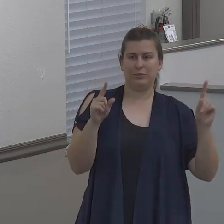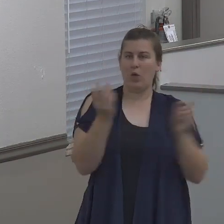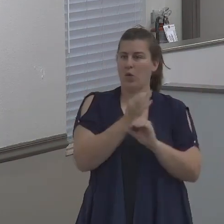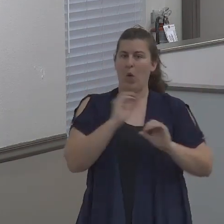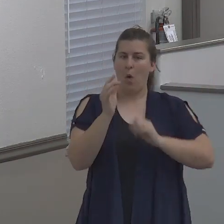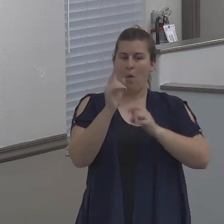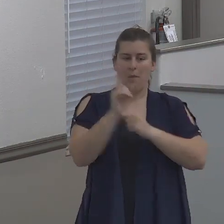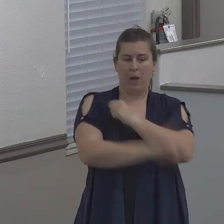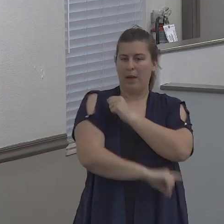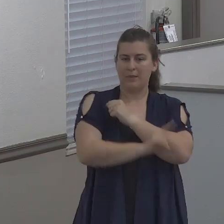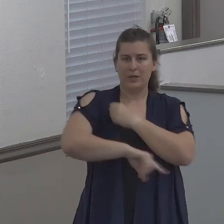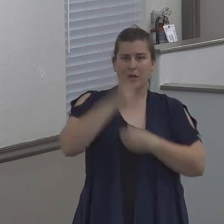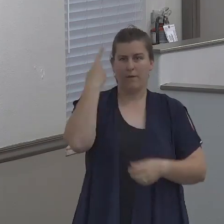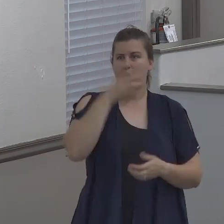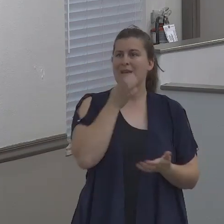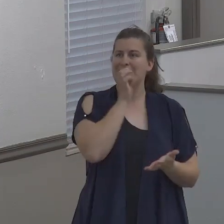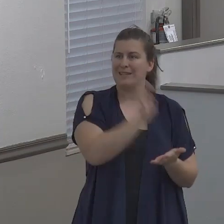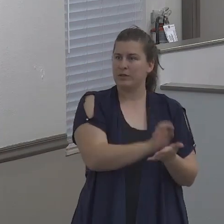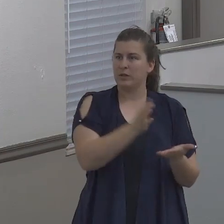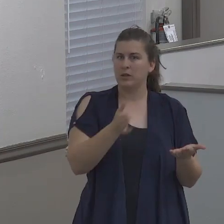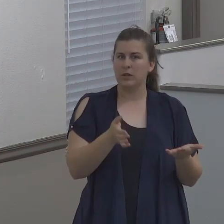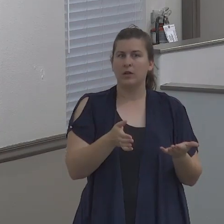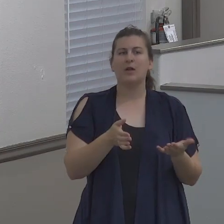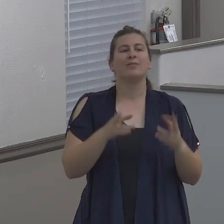their wickedness. They're not getting away with anything.